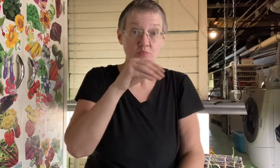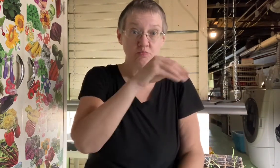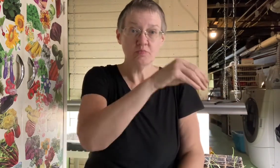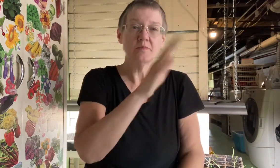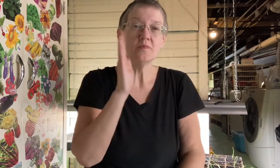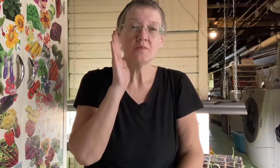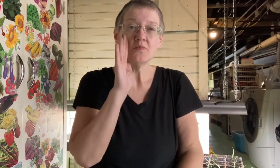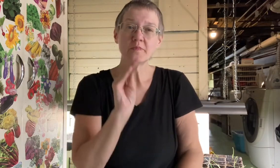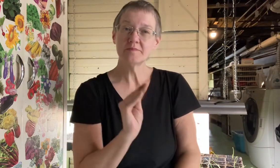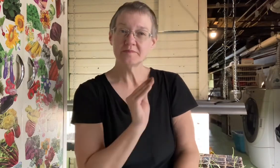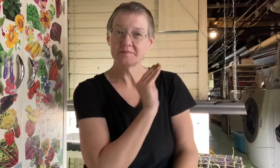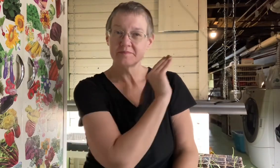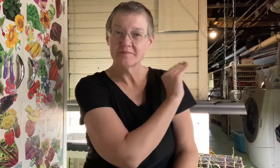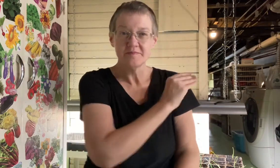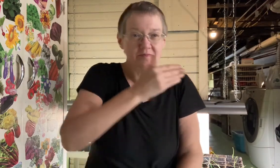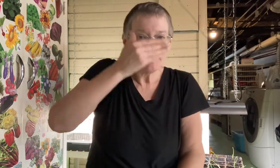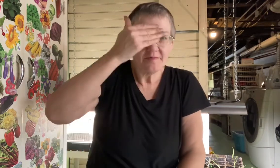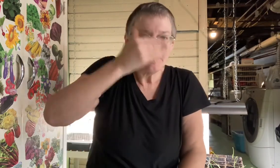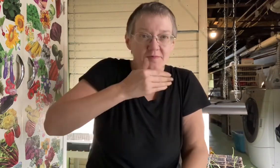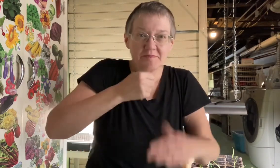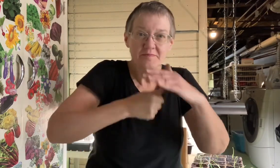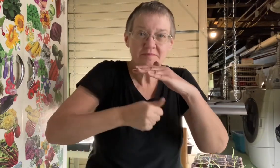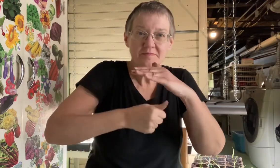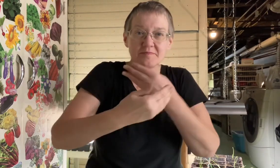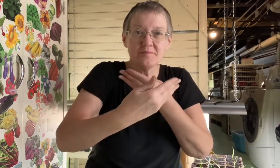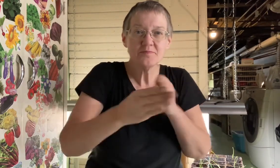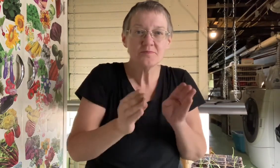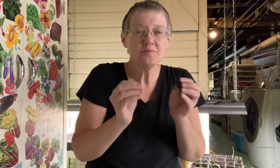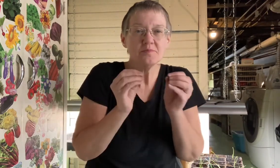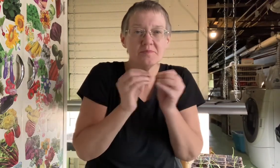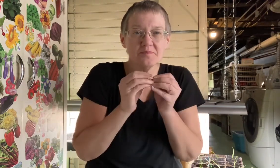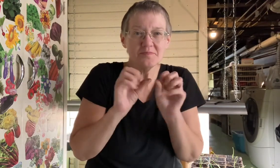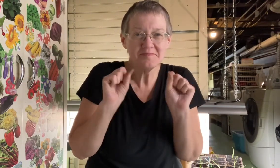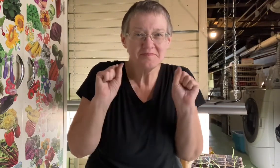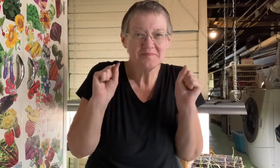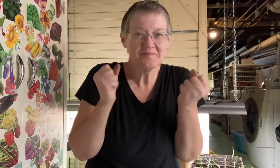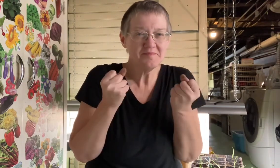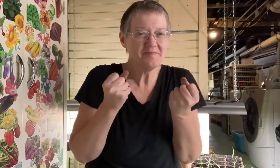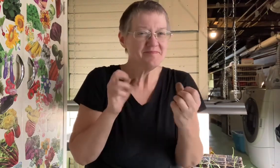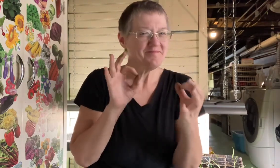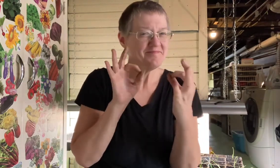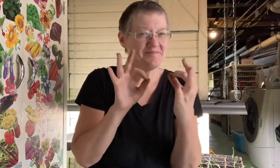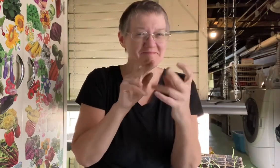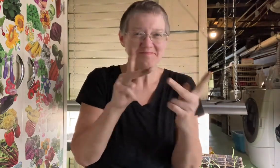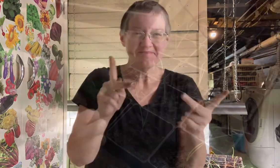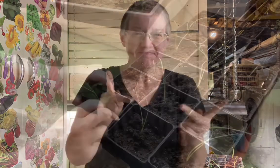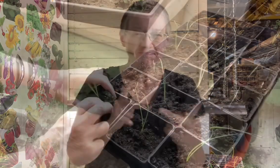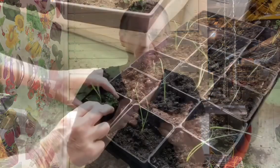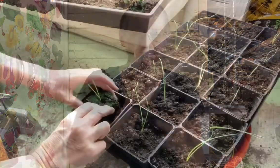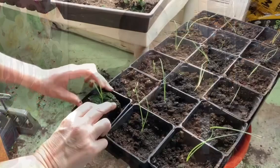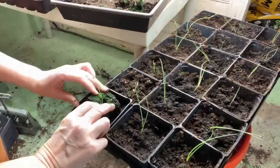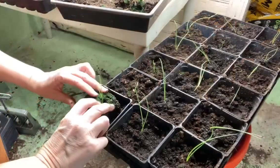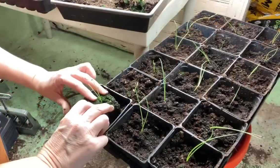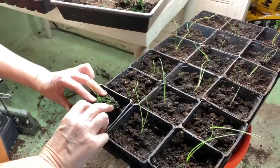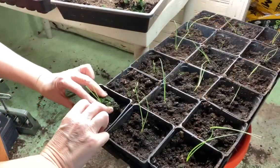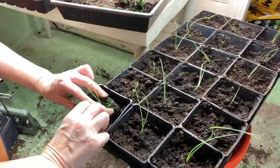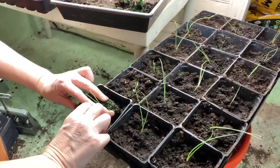75 degrees. So after I get them all potted up, I'm going to move them to the front room in the basement where it's colder. It's going to